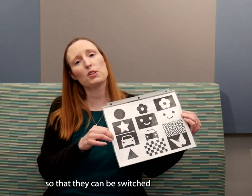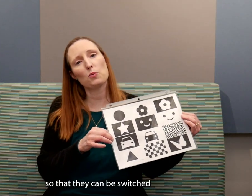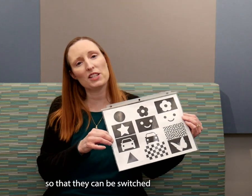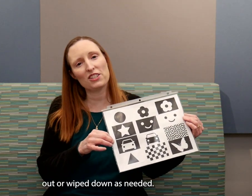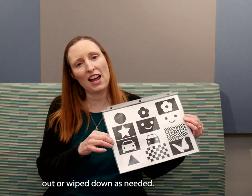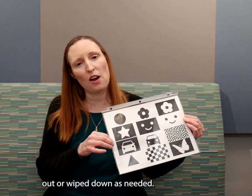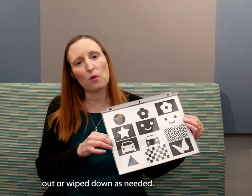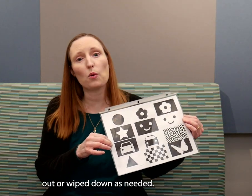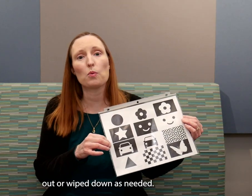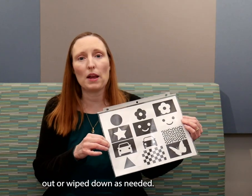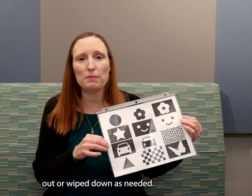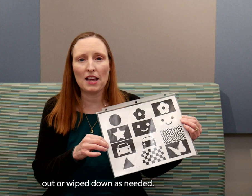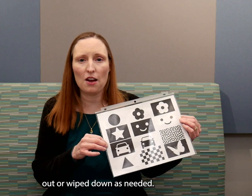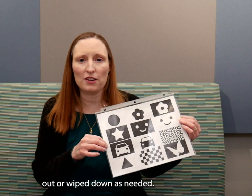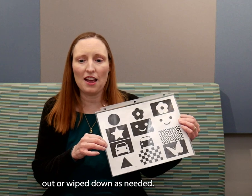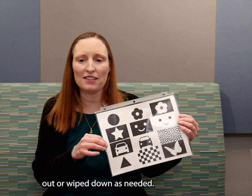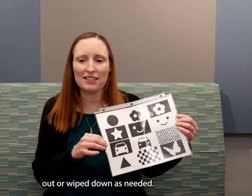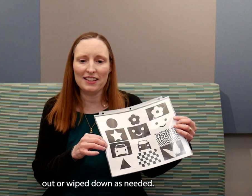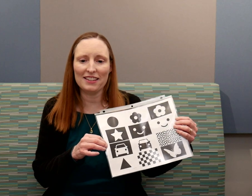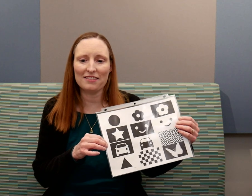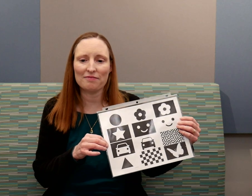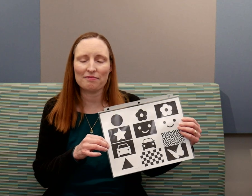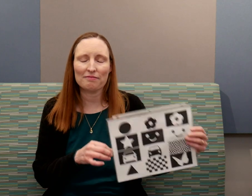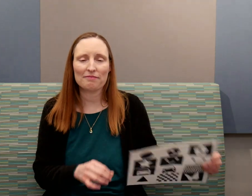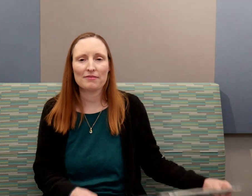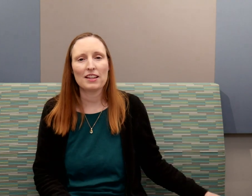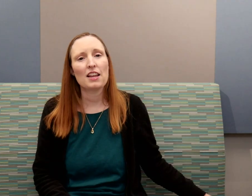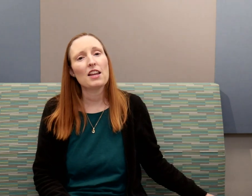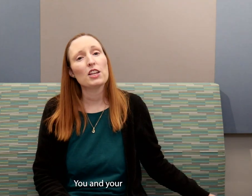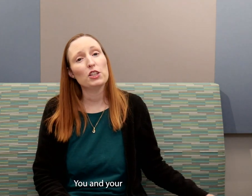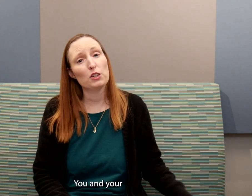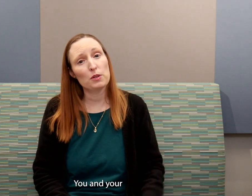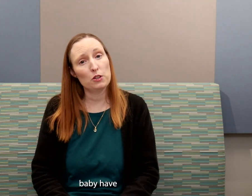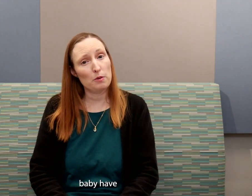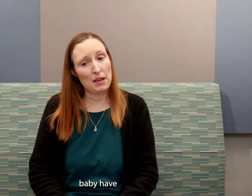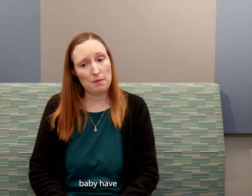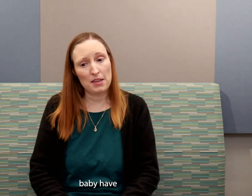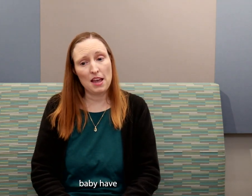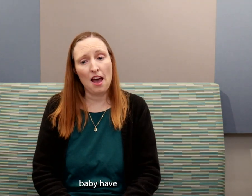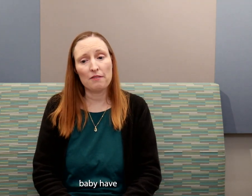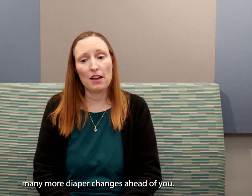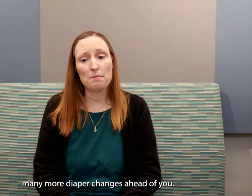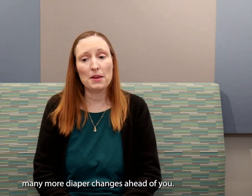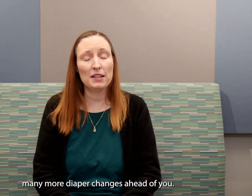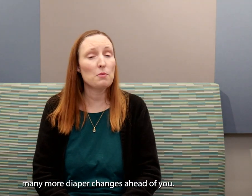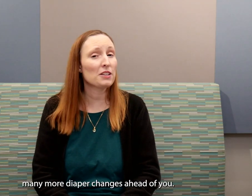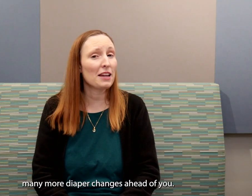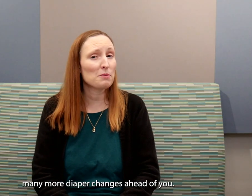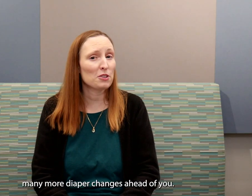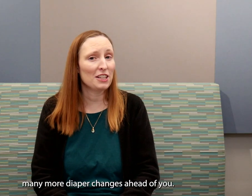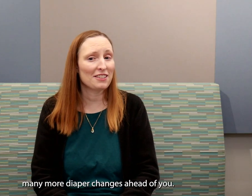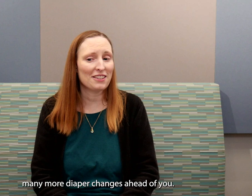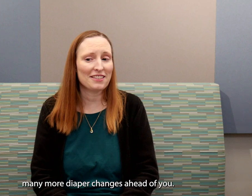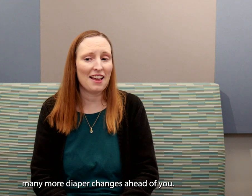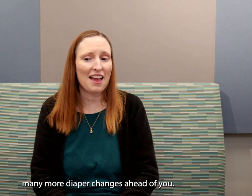switched out or wiped down as needed. You and your baby have many more diaper changes ahead of